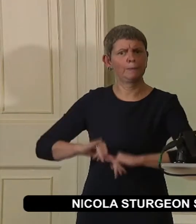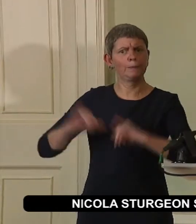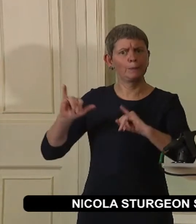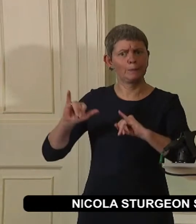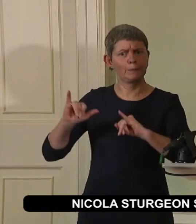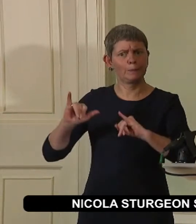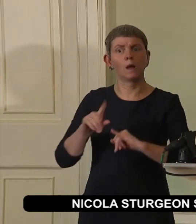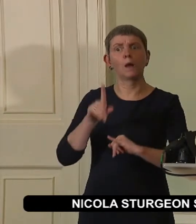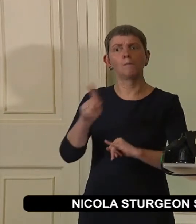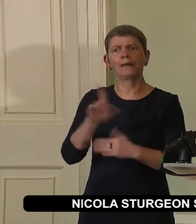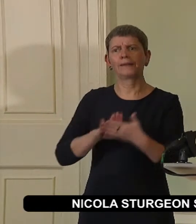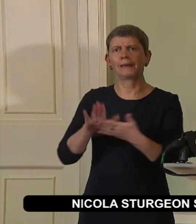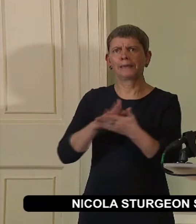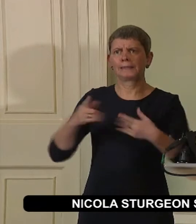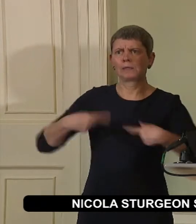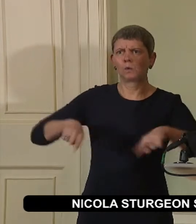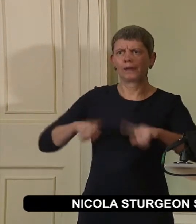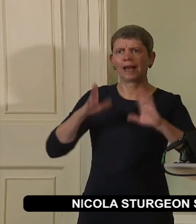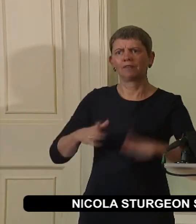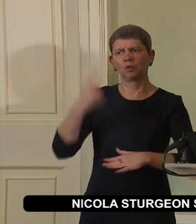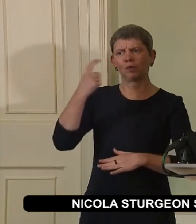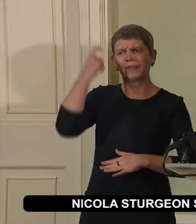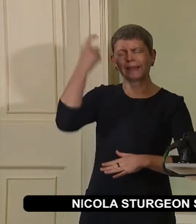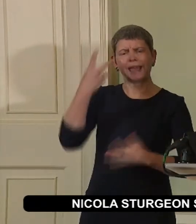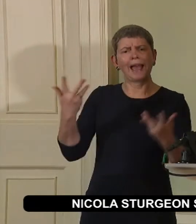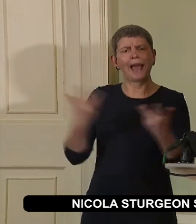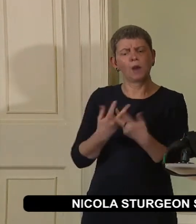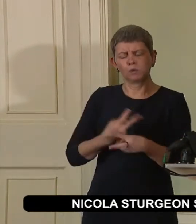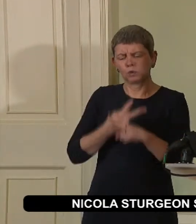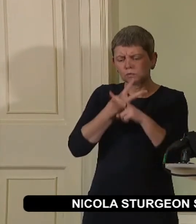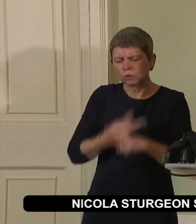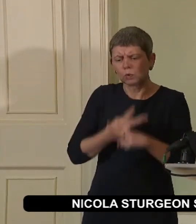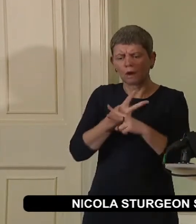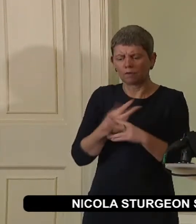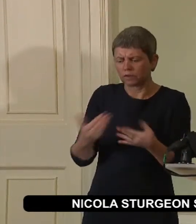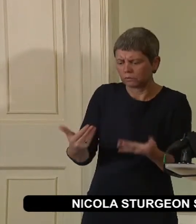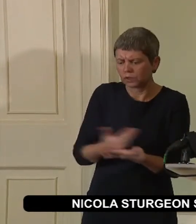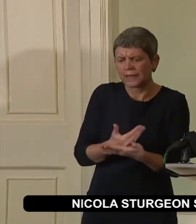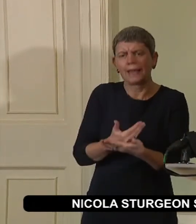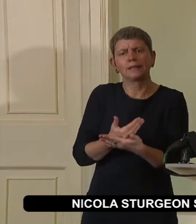us to decide how Scottish democracy will be protected and